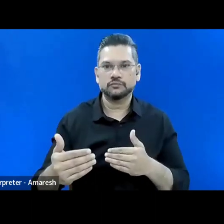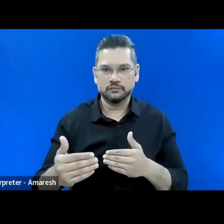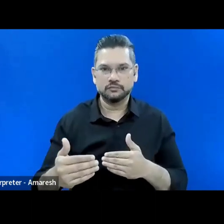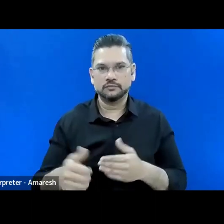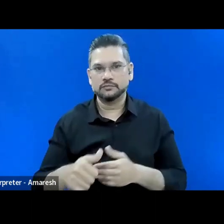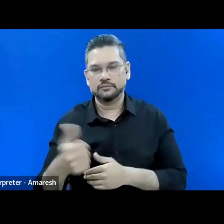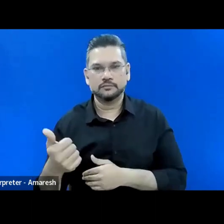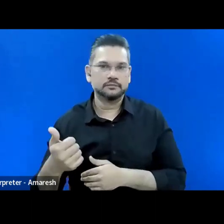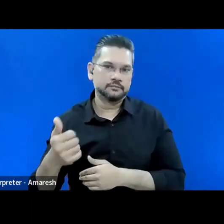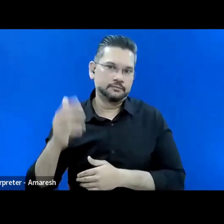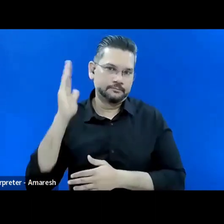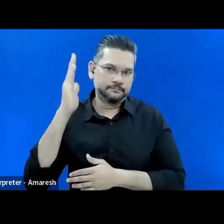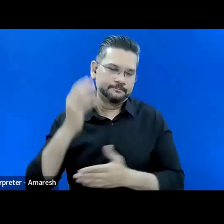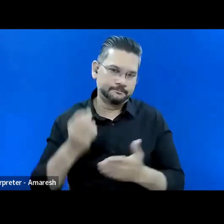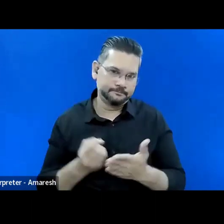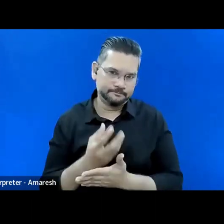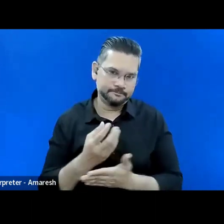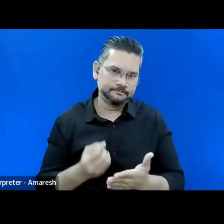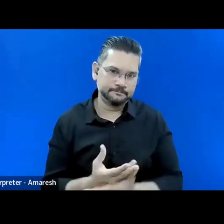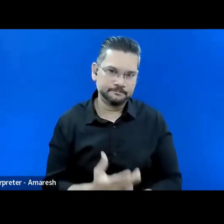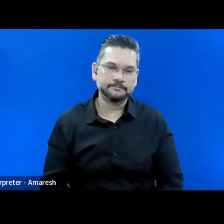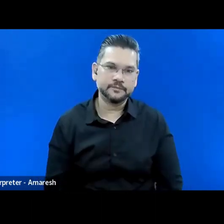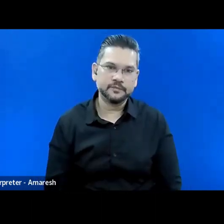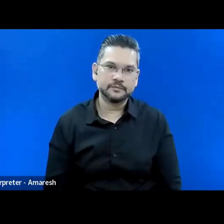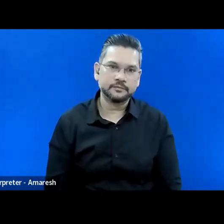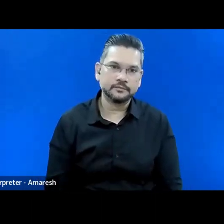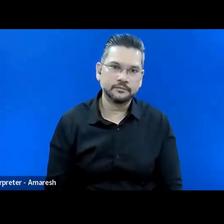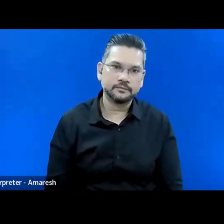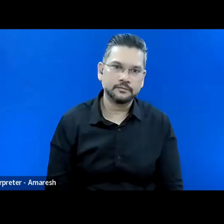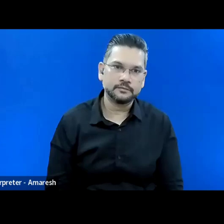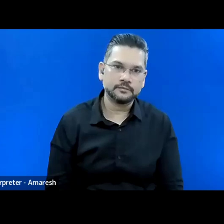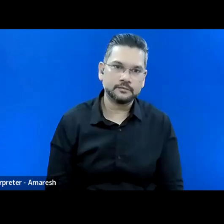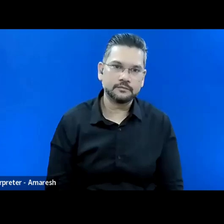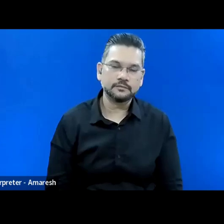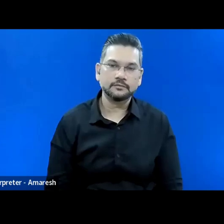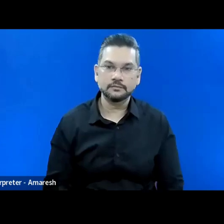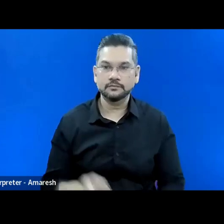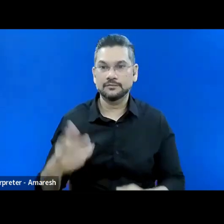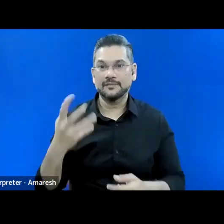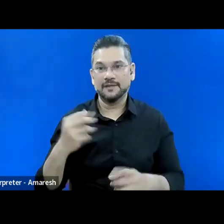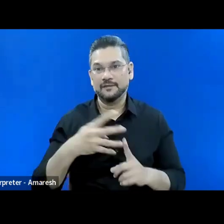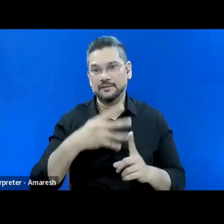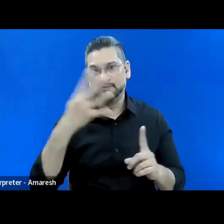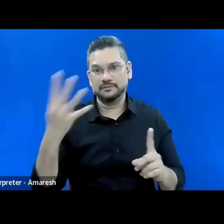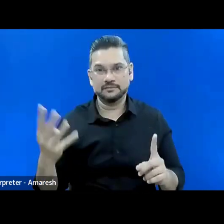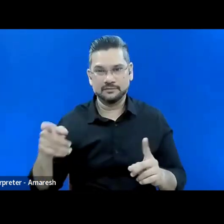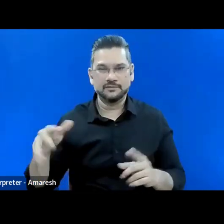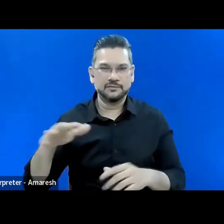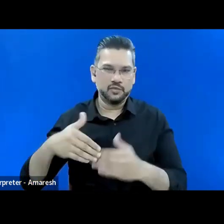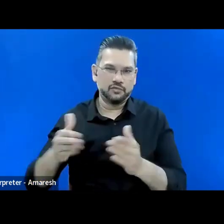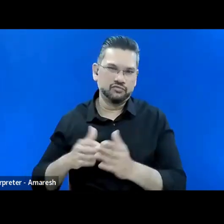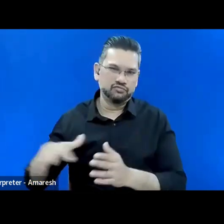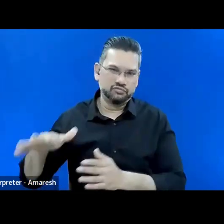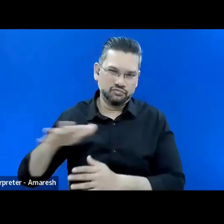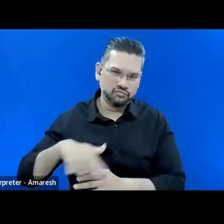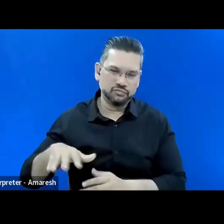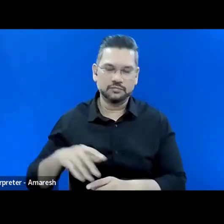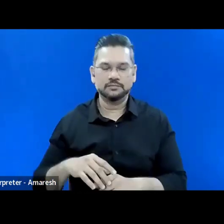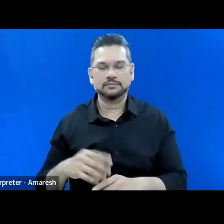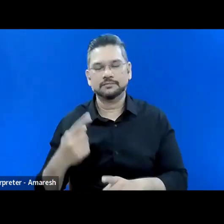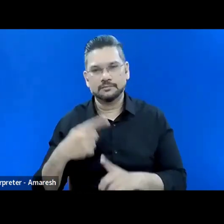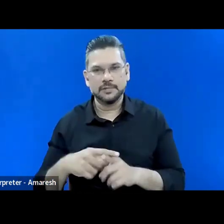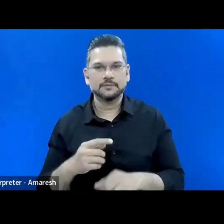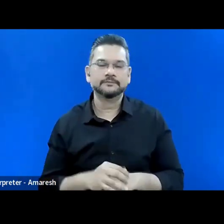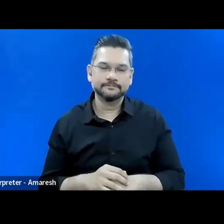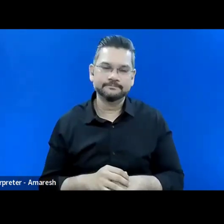The young people with psychosocial disabilities from the LGBTQI community and with non-binary identities remain